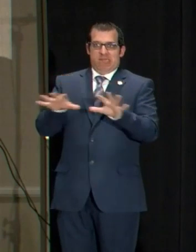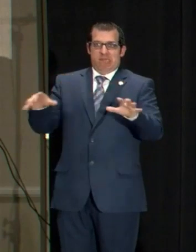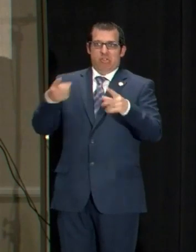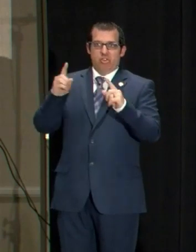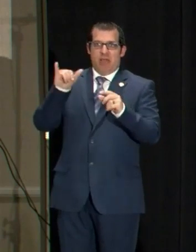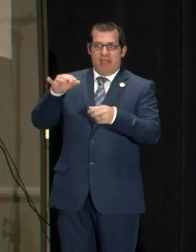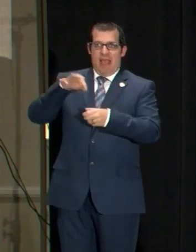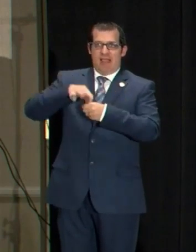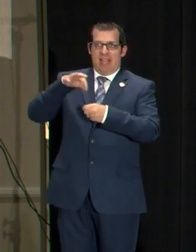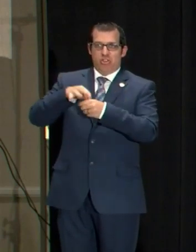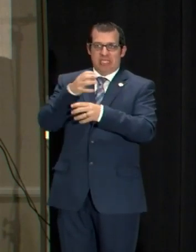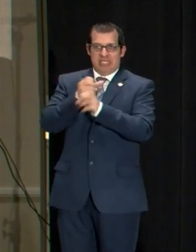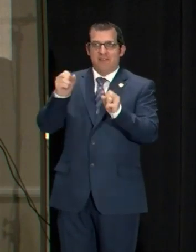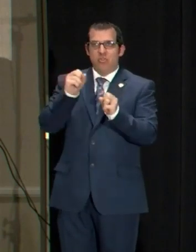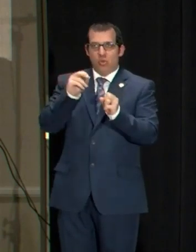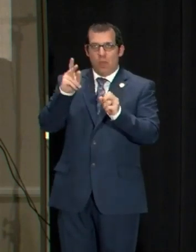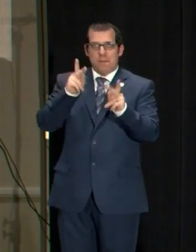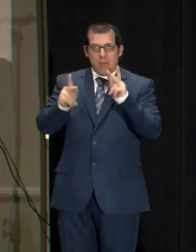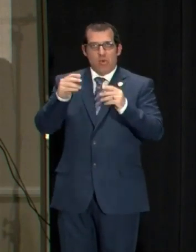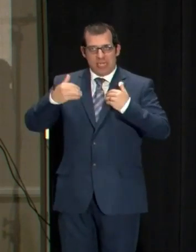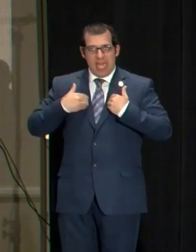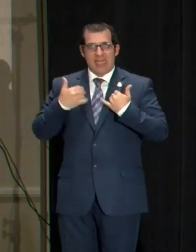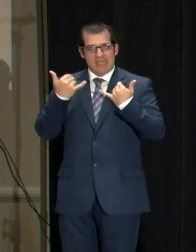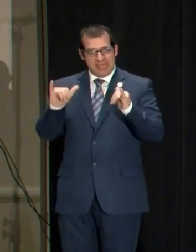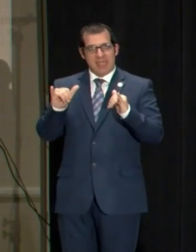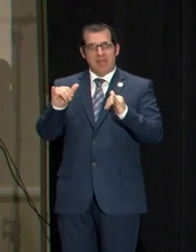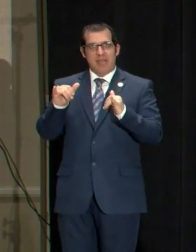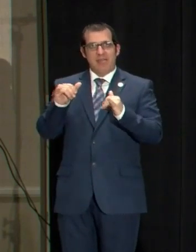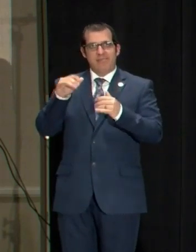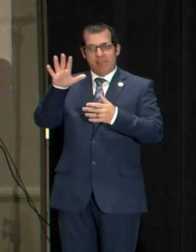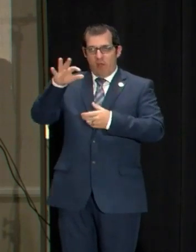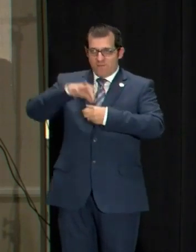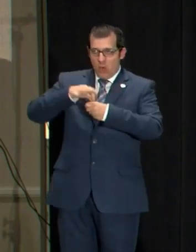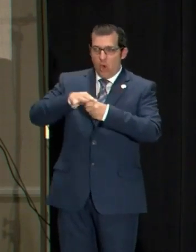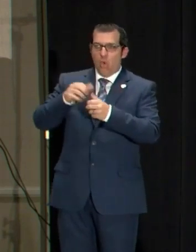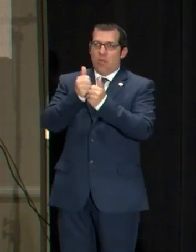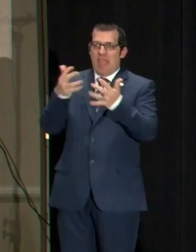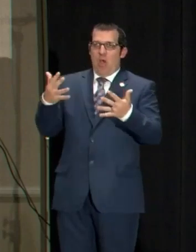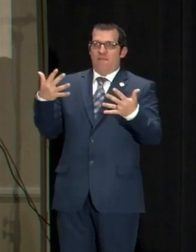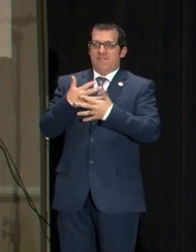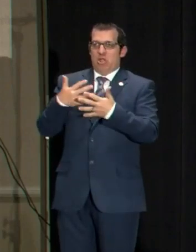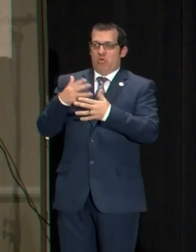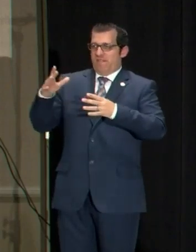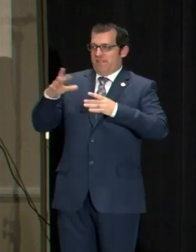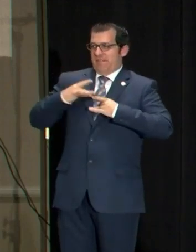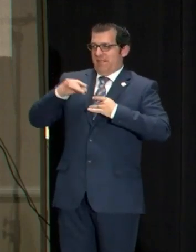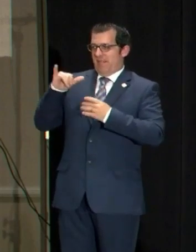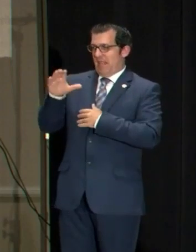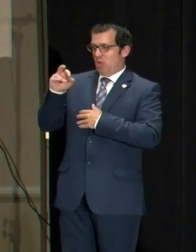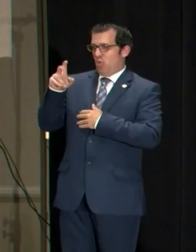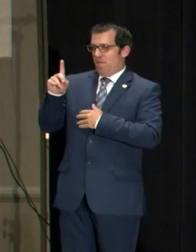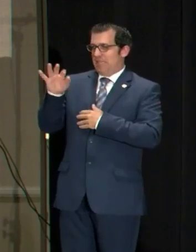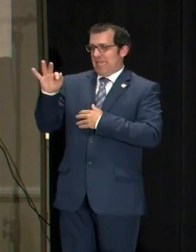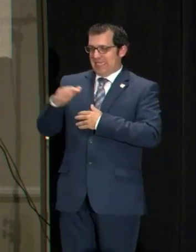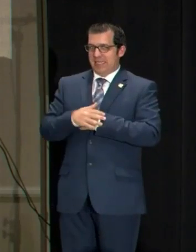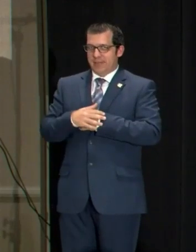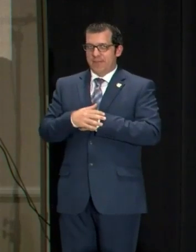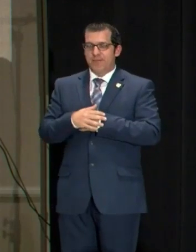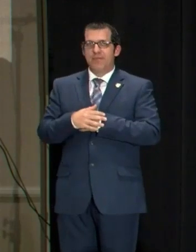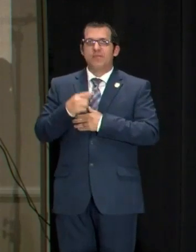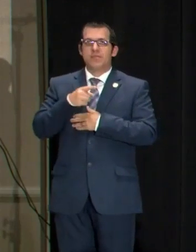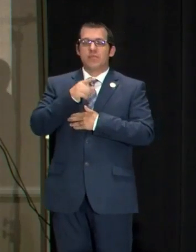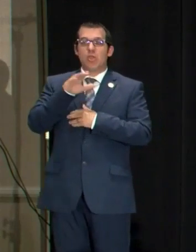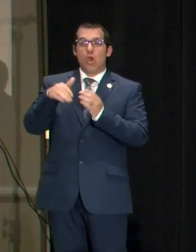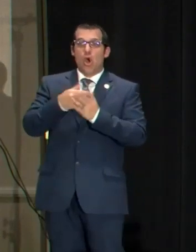the election safe so people can still exercise their right to vote without fear of catching COVID-19? All the voters that look